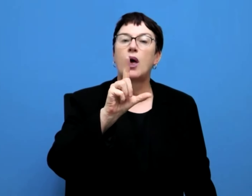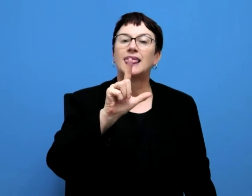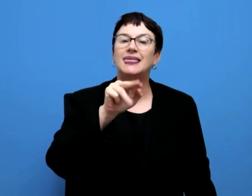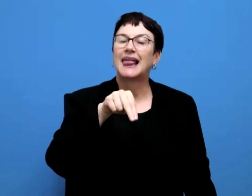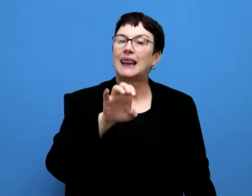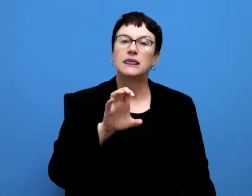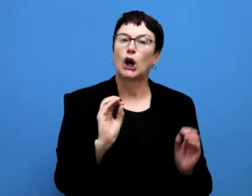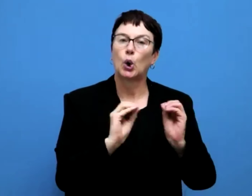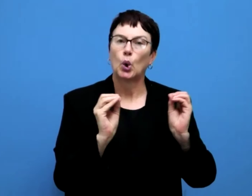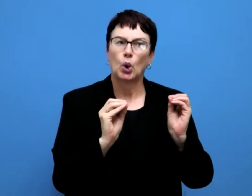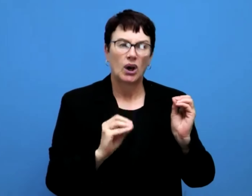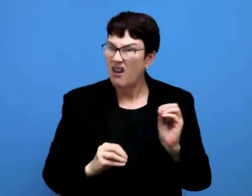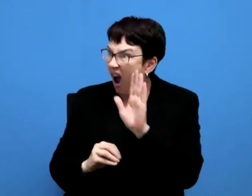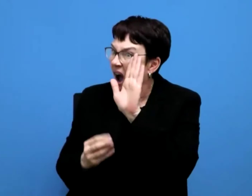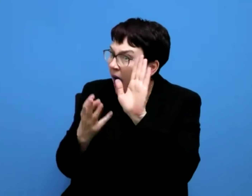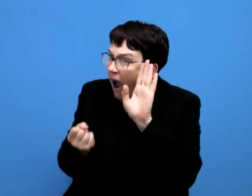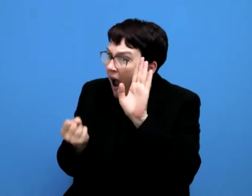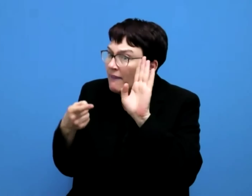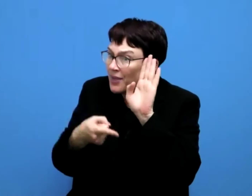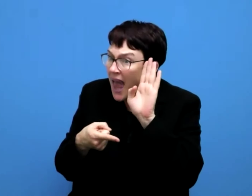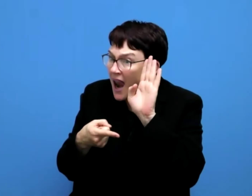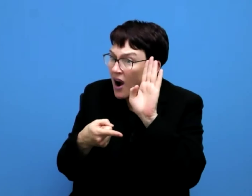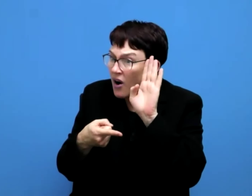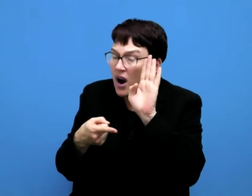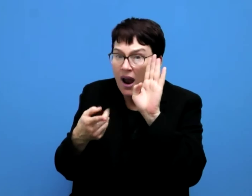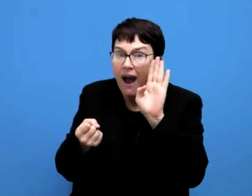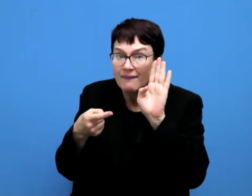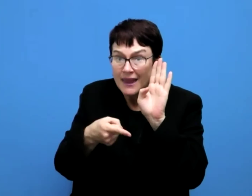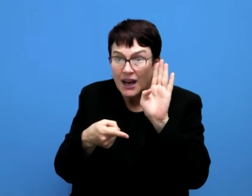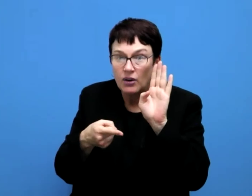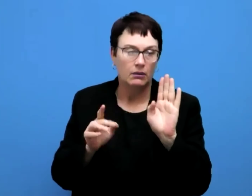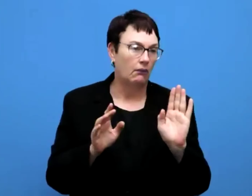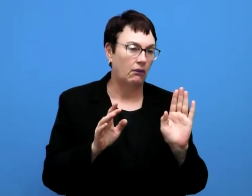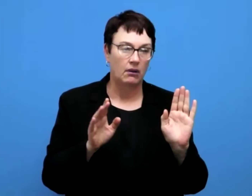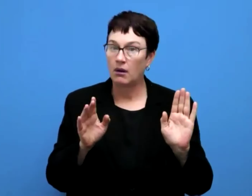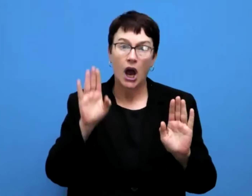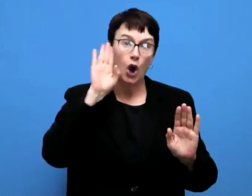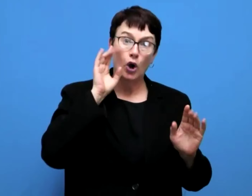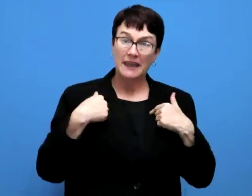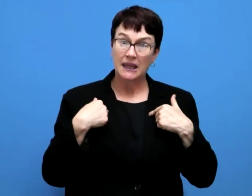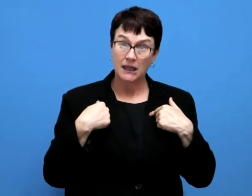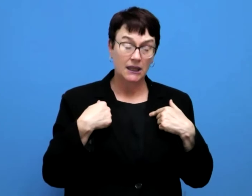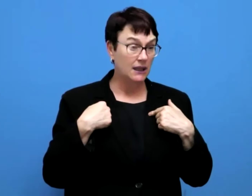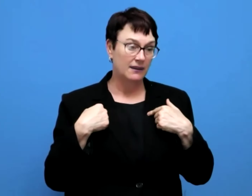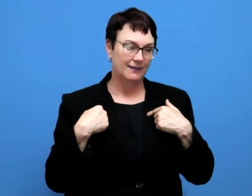She's here. I can. Oh, she I'm here. is? Okay, there she is. There we see. Can you hear me?